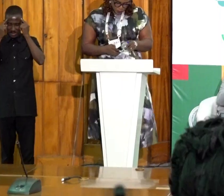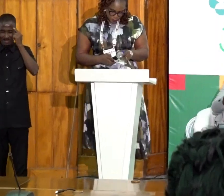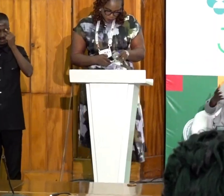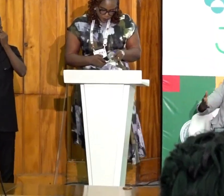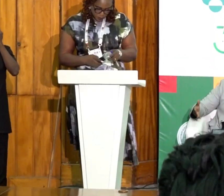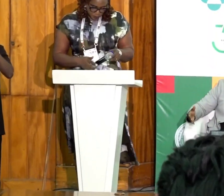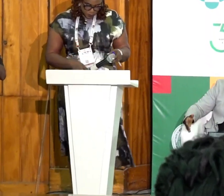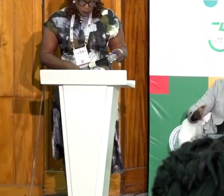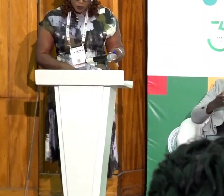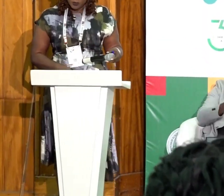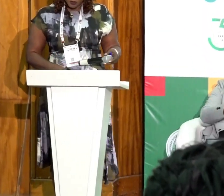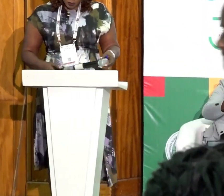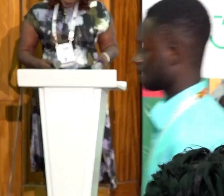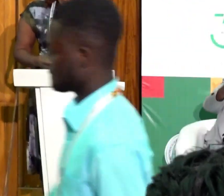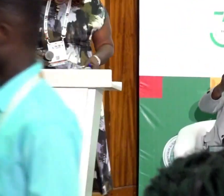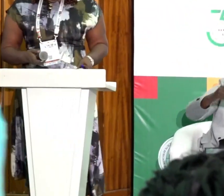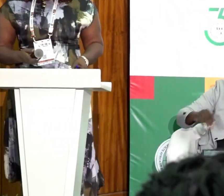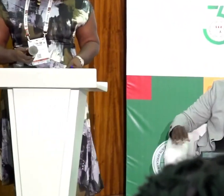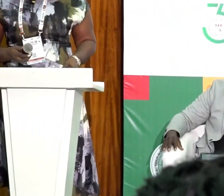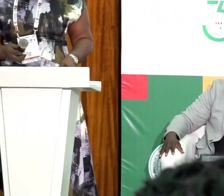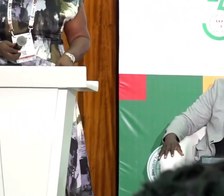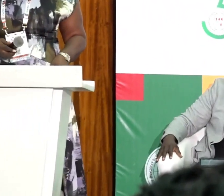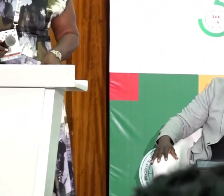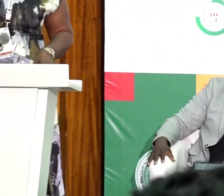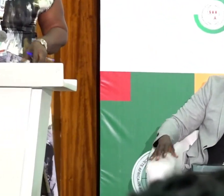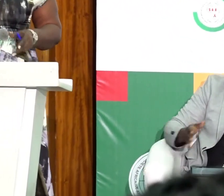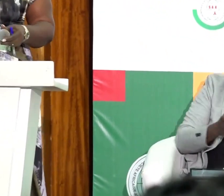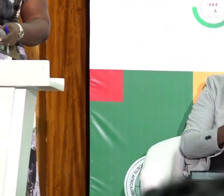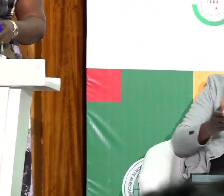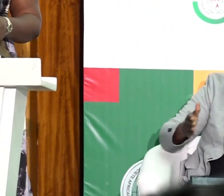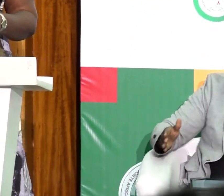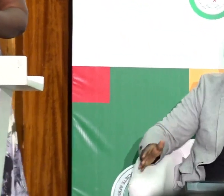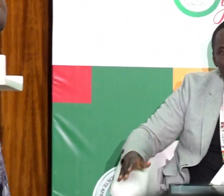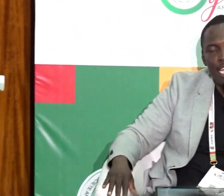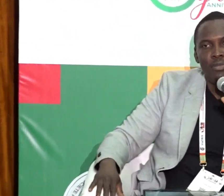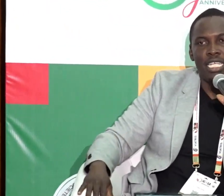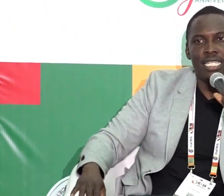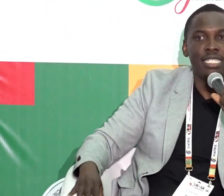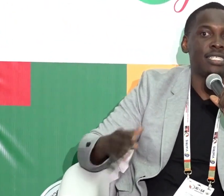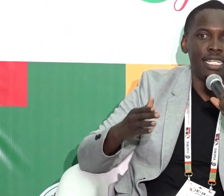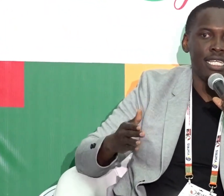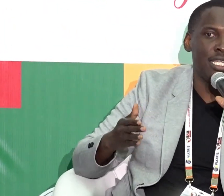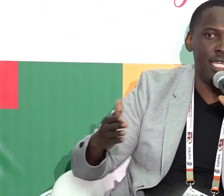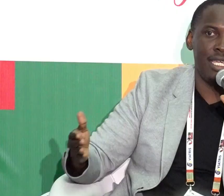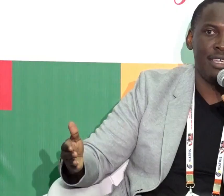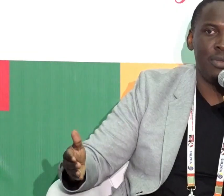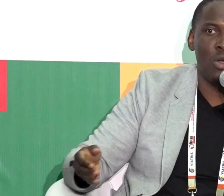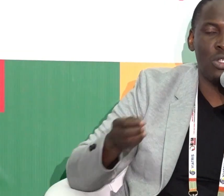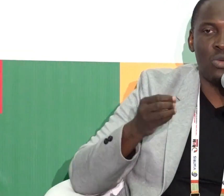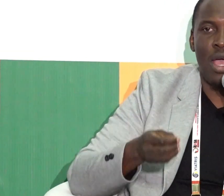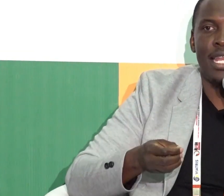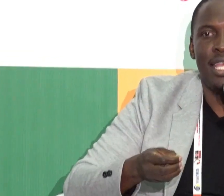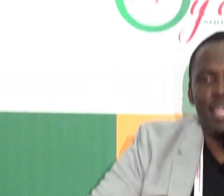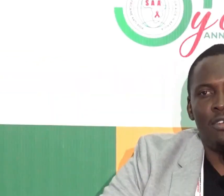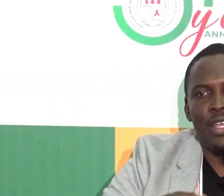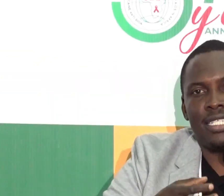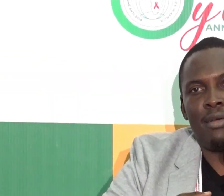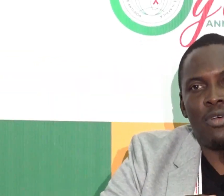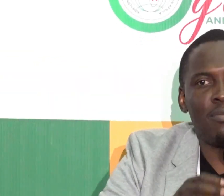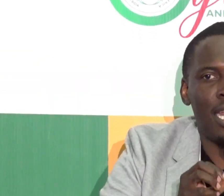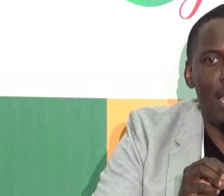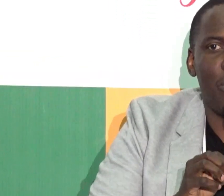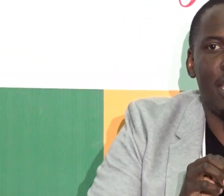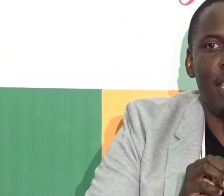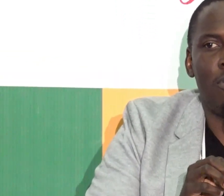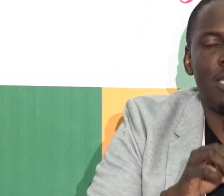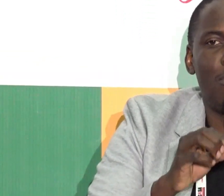be integrated. So I'll take, for example, the example that you have given about triple elimination is really key because one, for example,